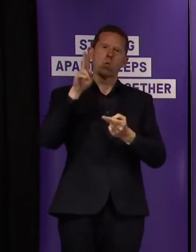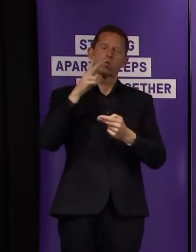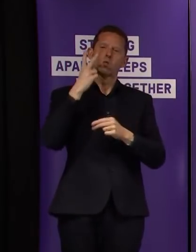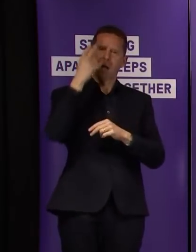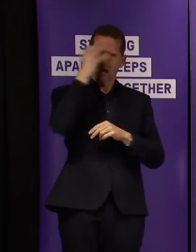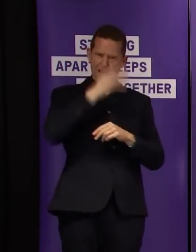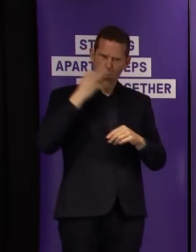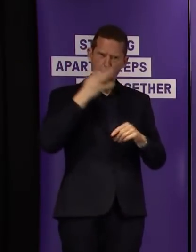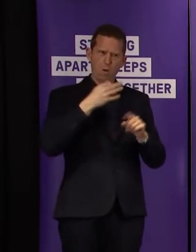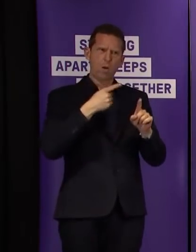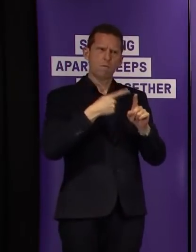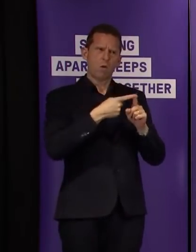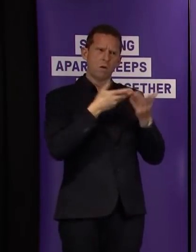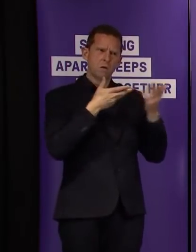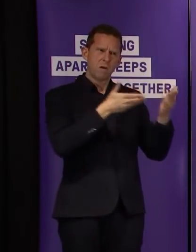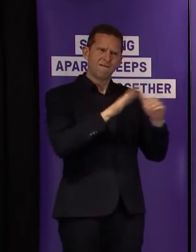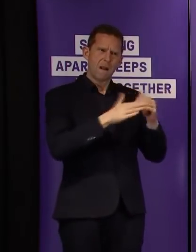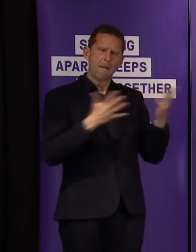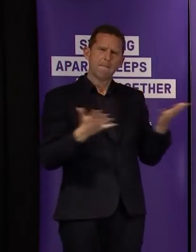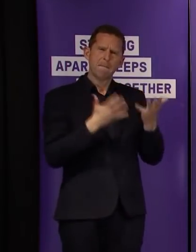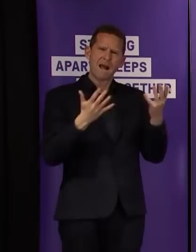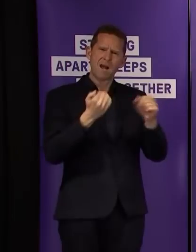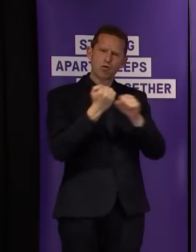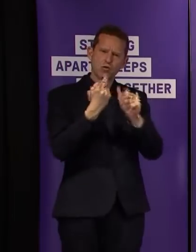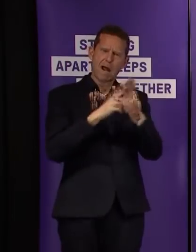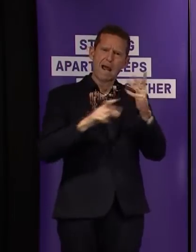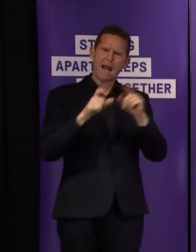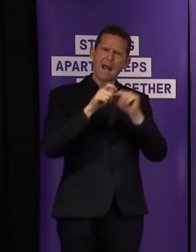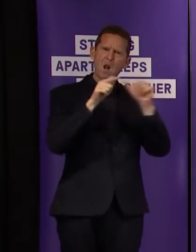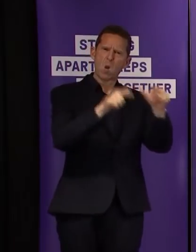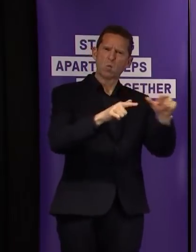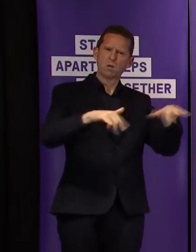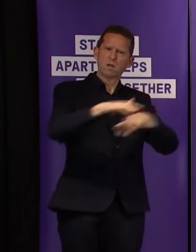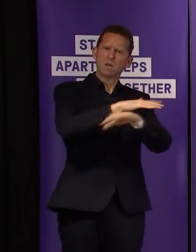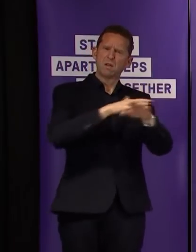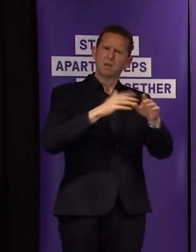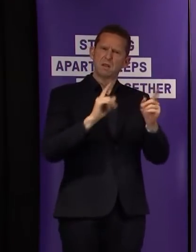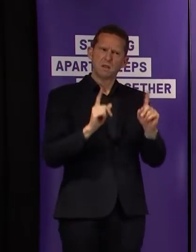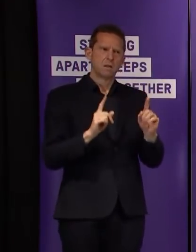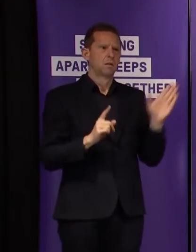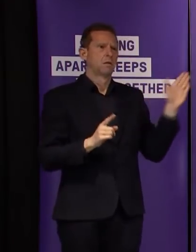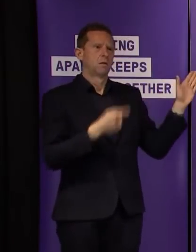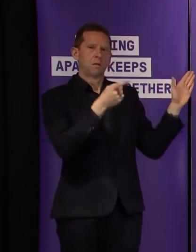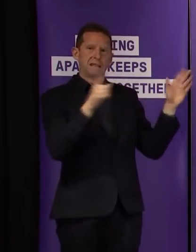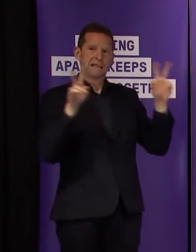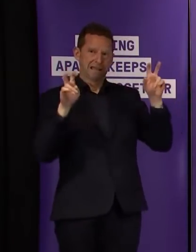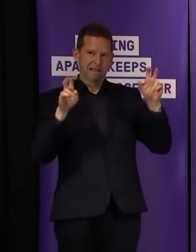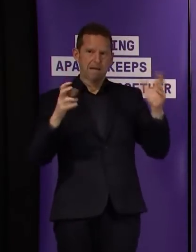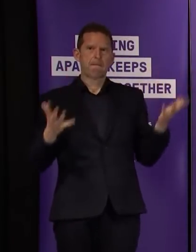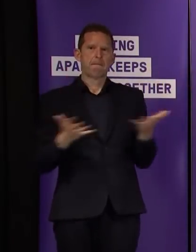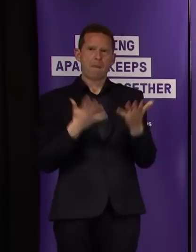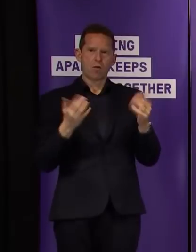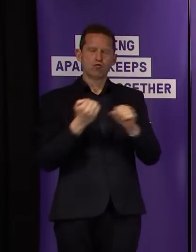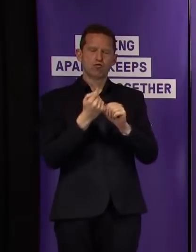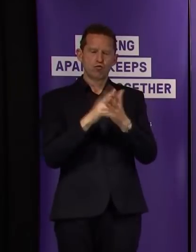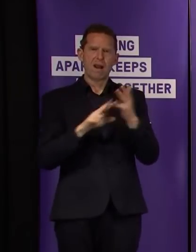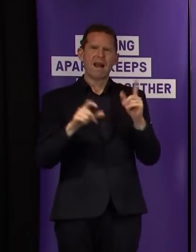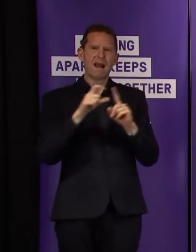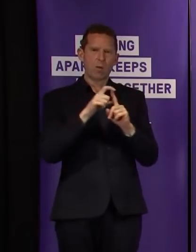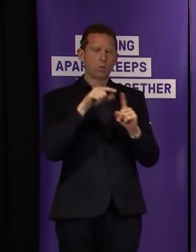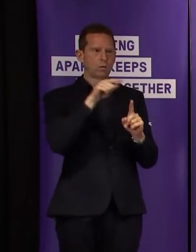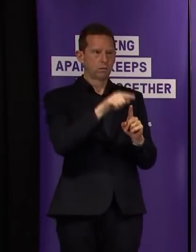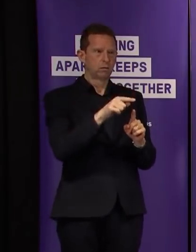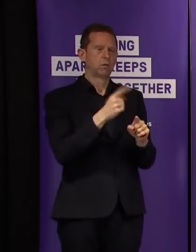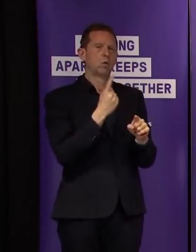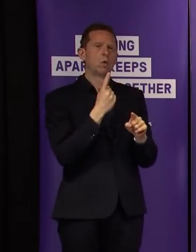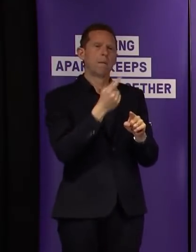doesn't specify sort of the more freely accessible stuff. Yeah, playgrounds, I mentioned those earlier. I'm happy to come back to you in